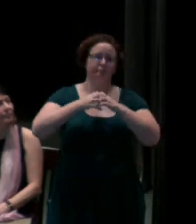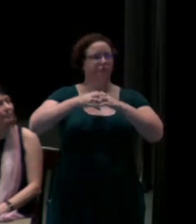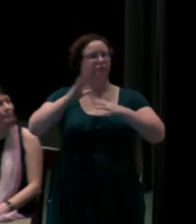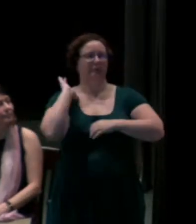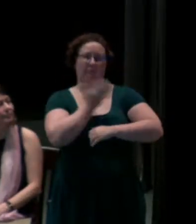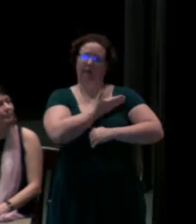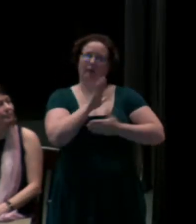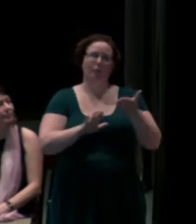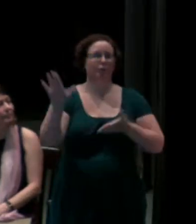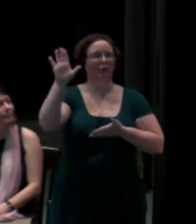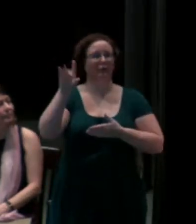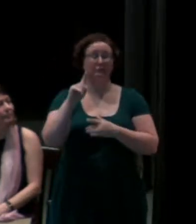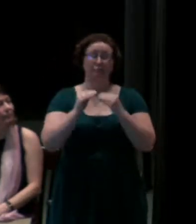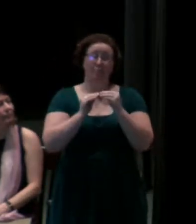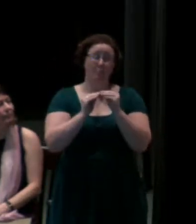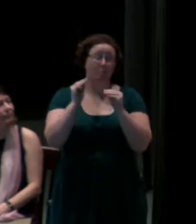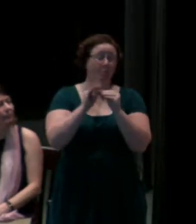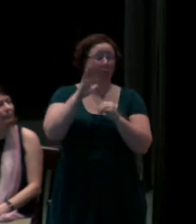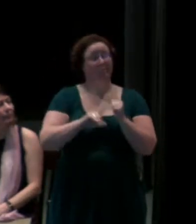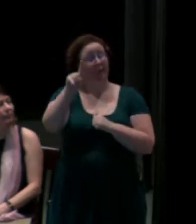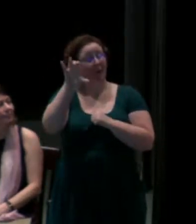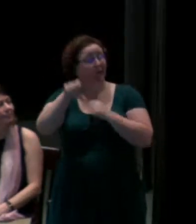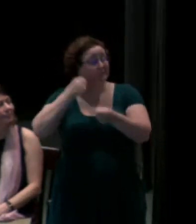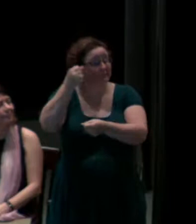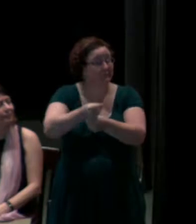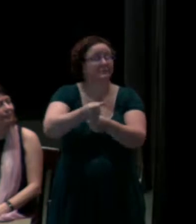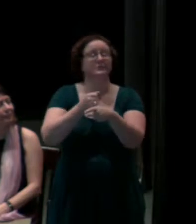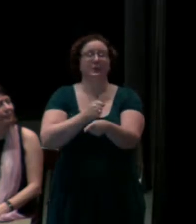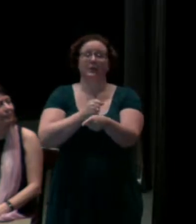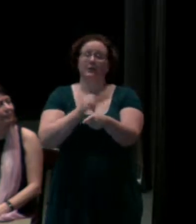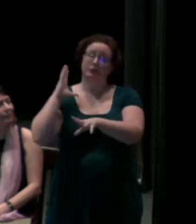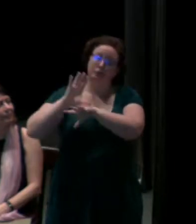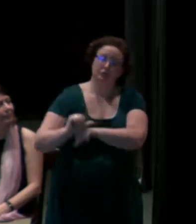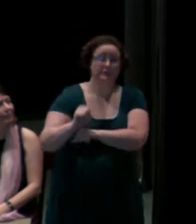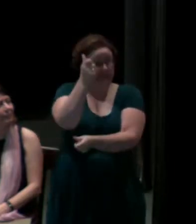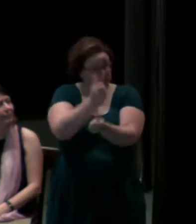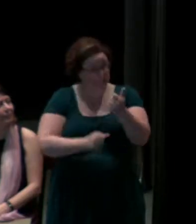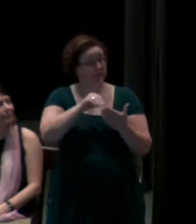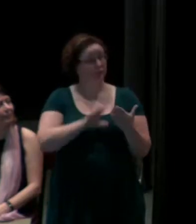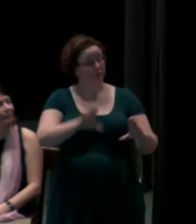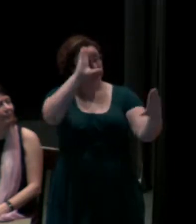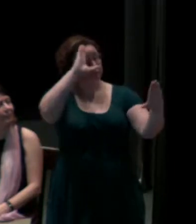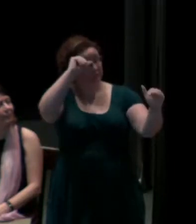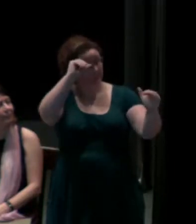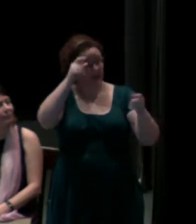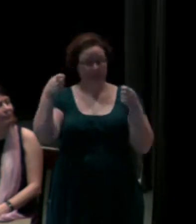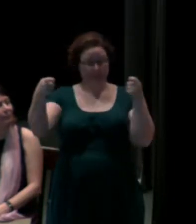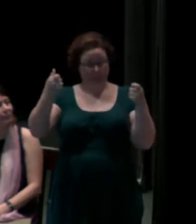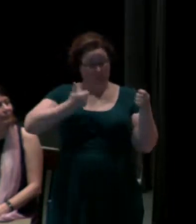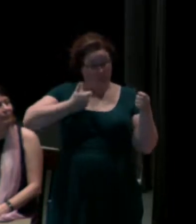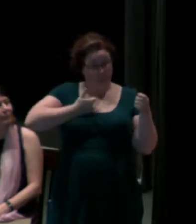a century. It is an enduring tradition wherein each student is expected to govern